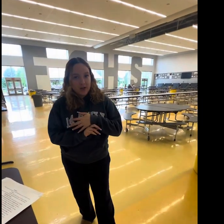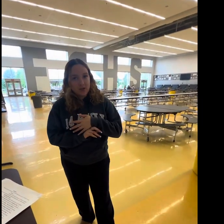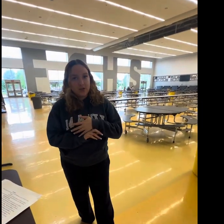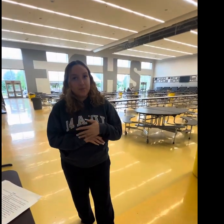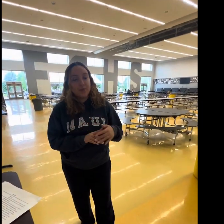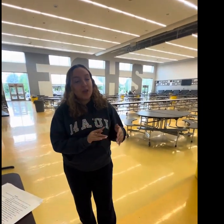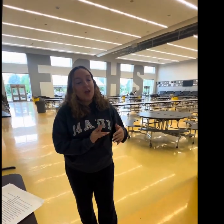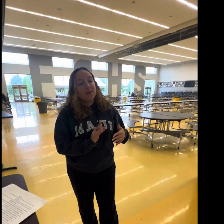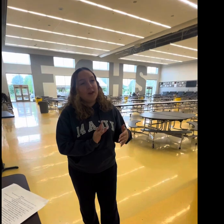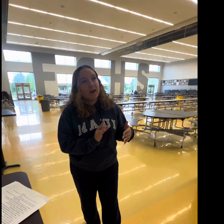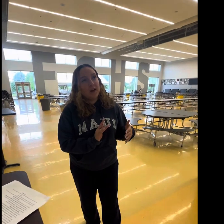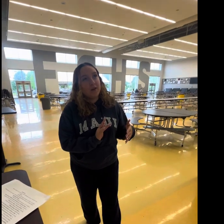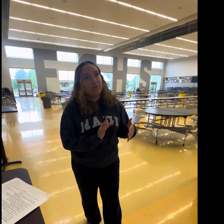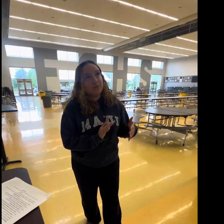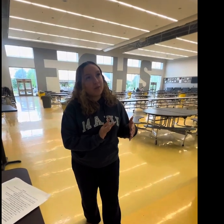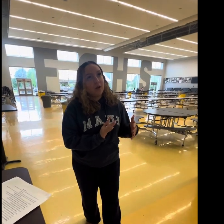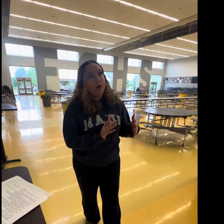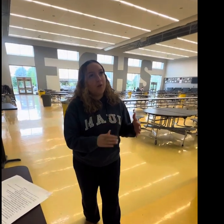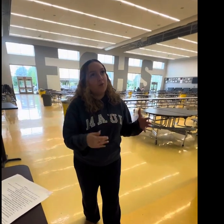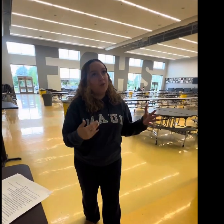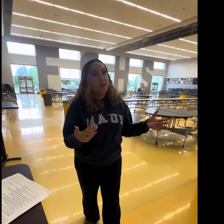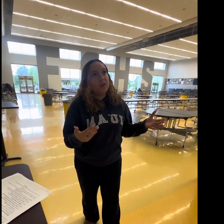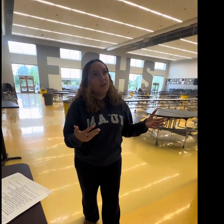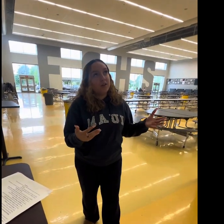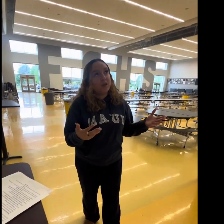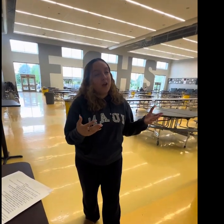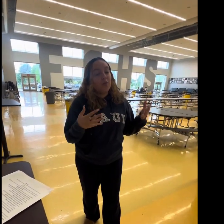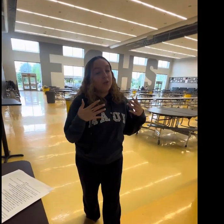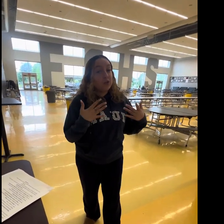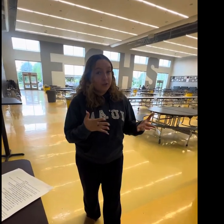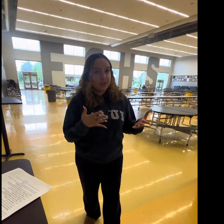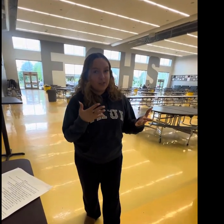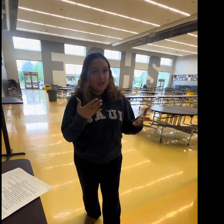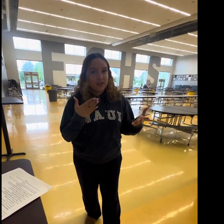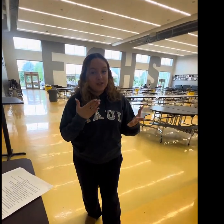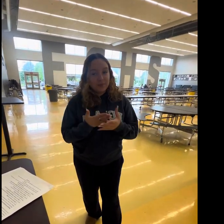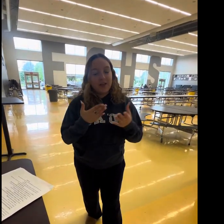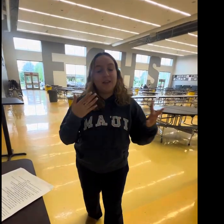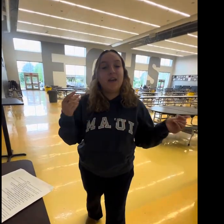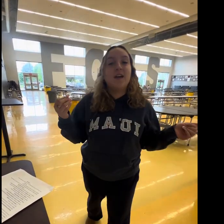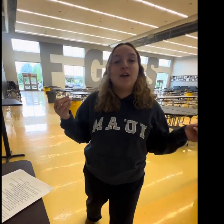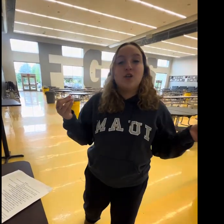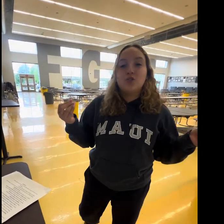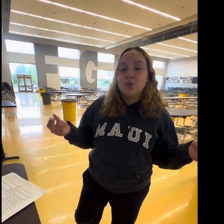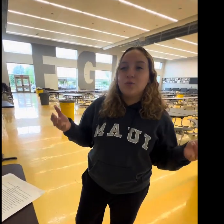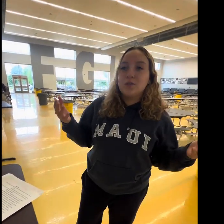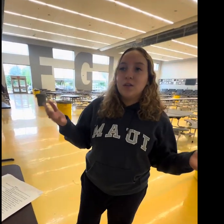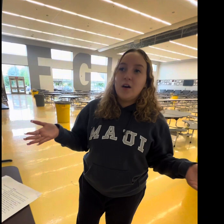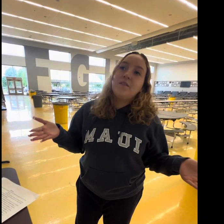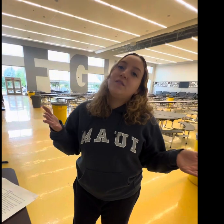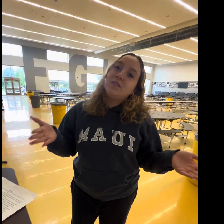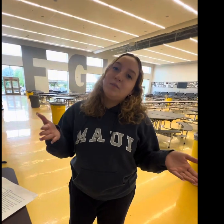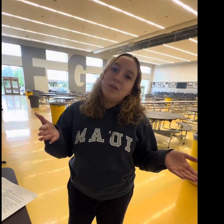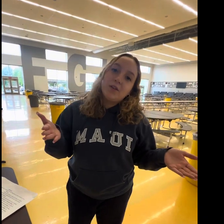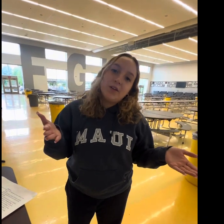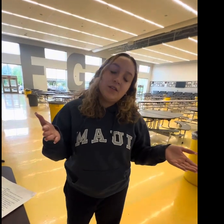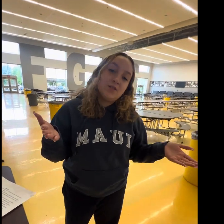character that we notice in the play that shows a lot of similarities